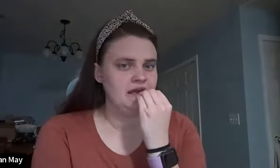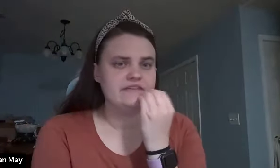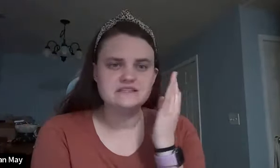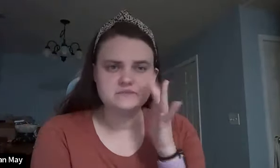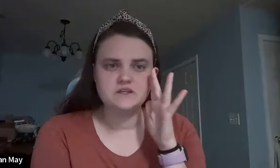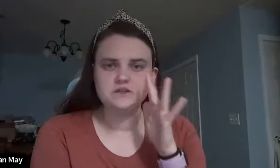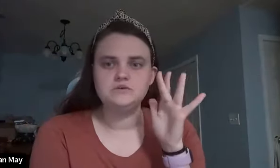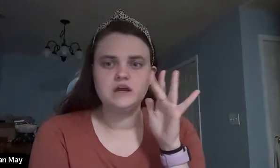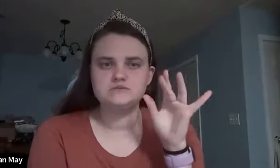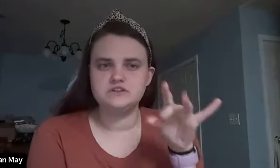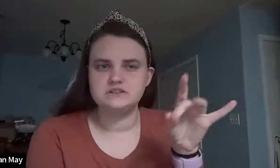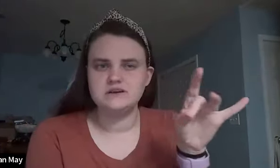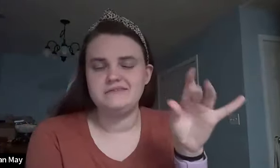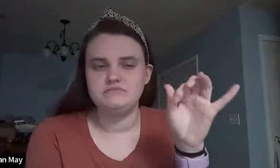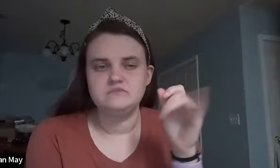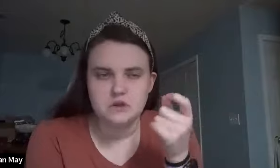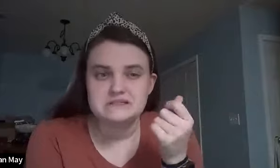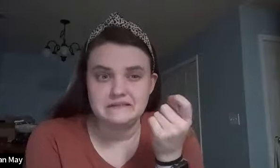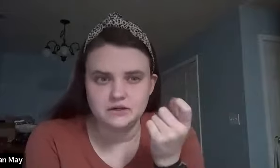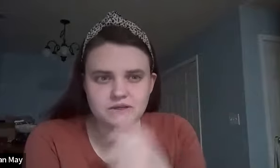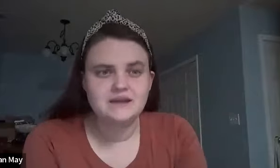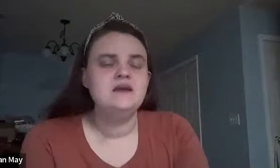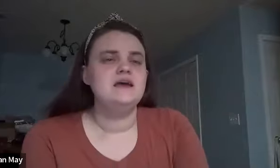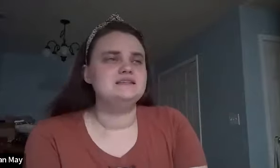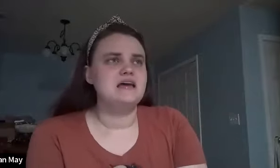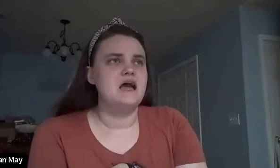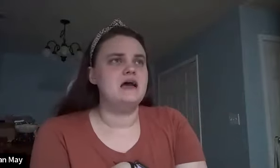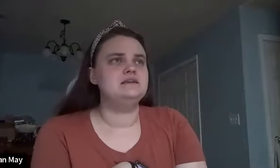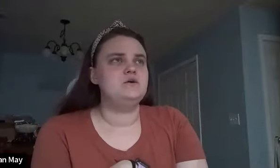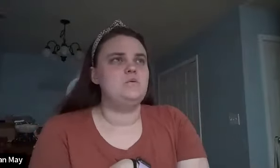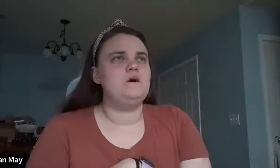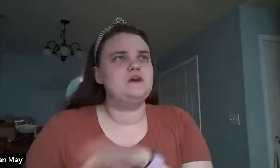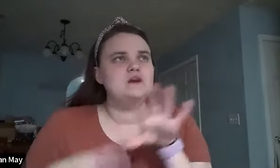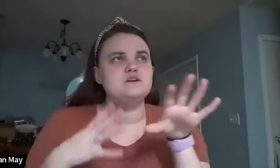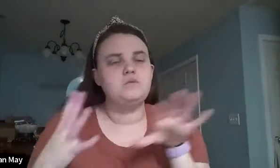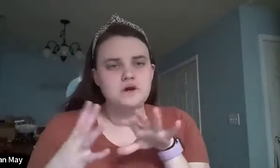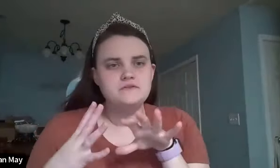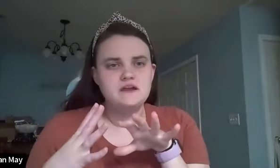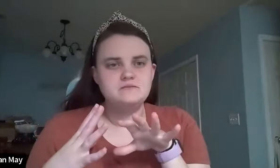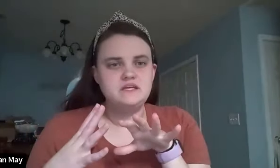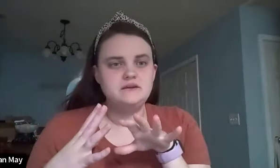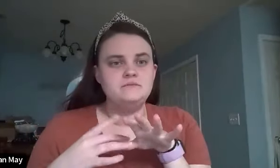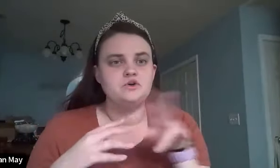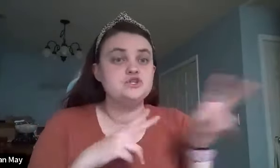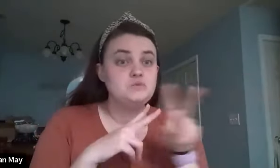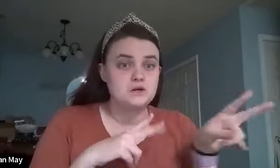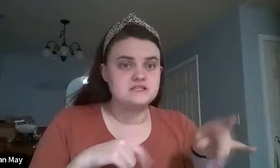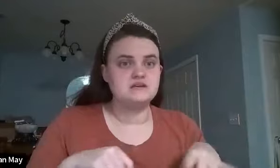And that's something you guys will start to I notice a little bit is that when there's a word that can be, or 2 words that can